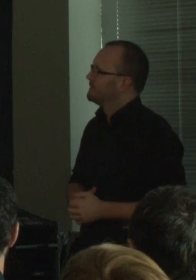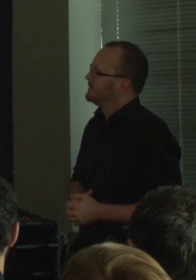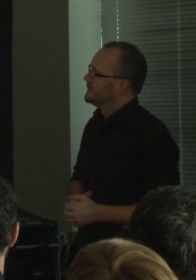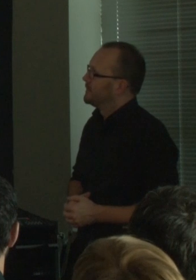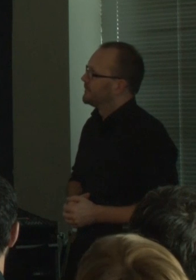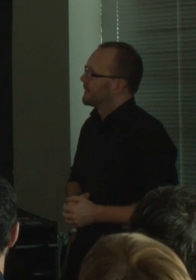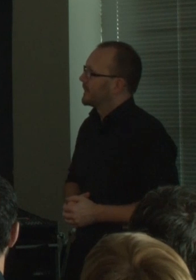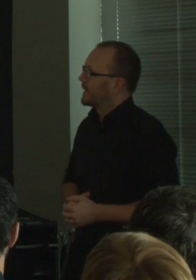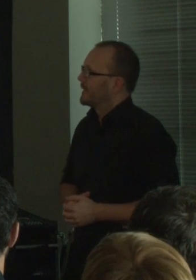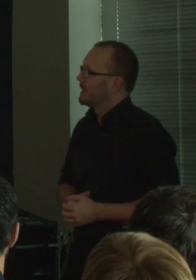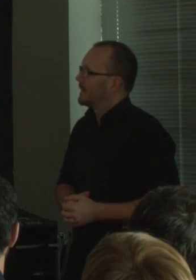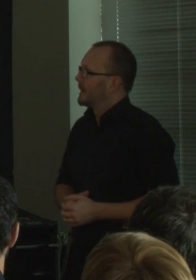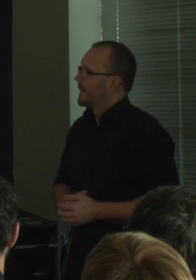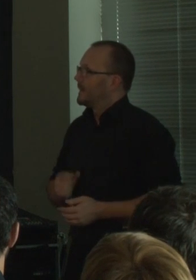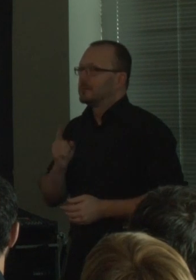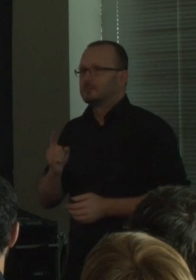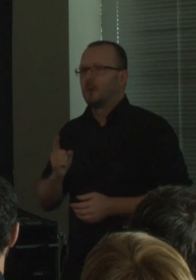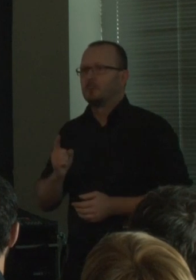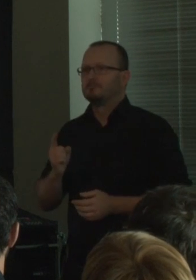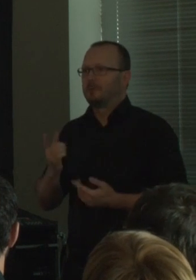Even though they will not speak to me.